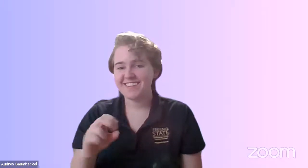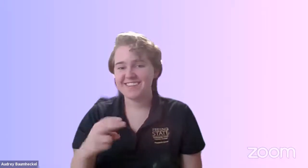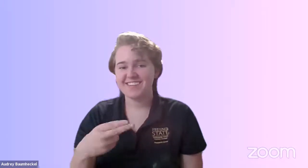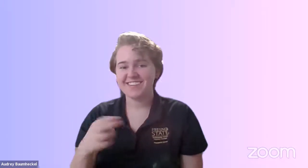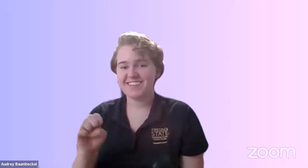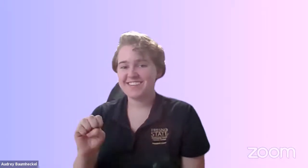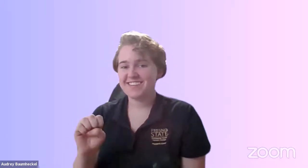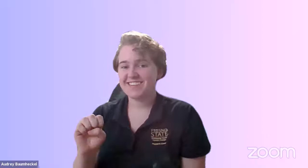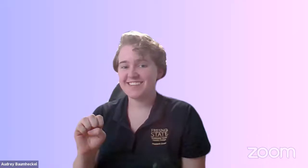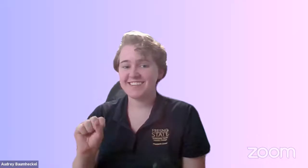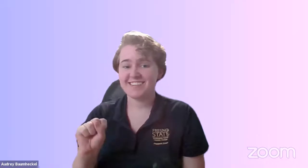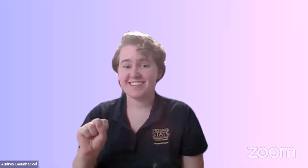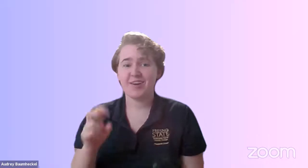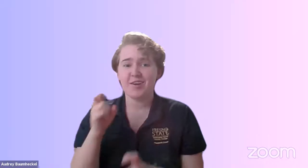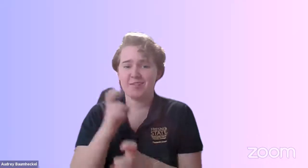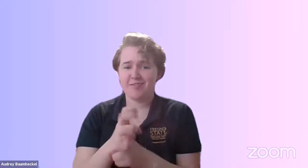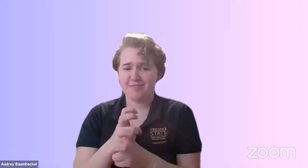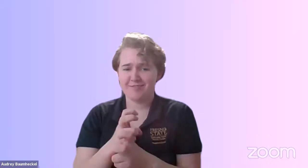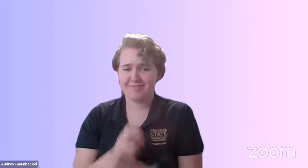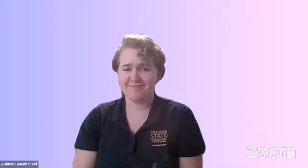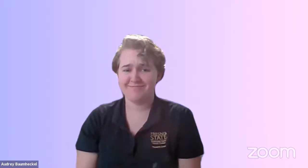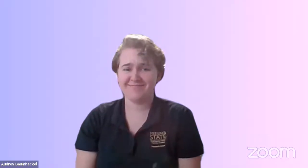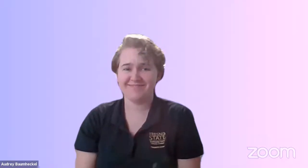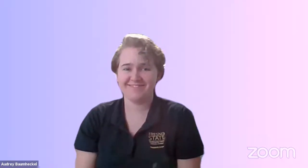us and decorates it even for a shop.